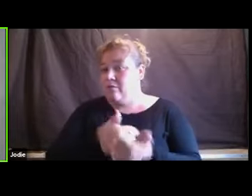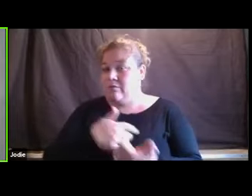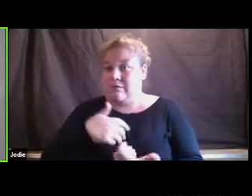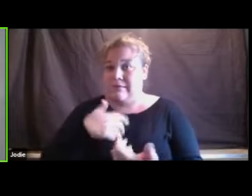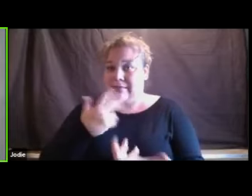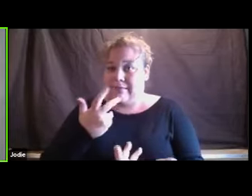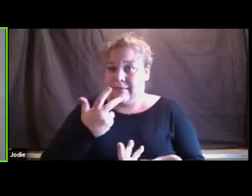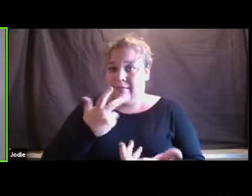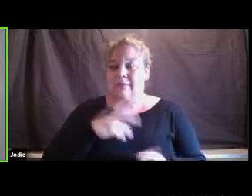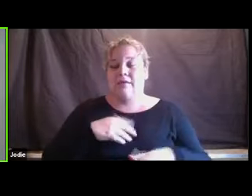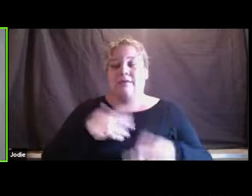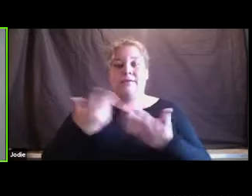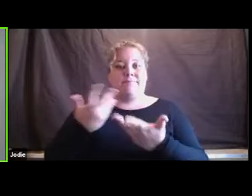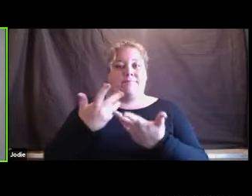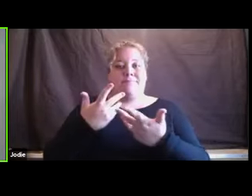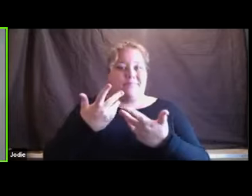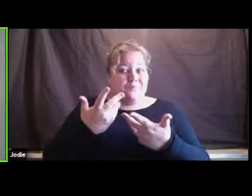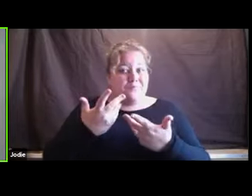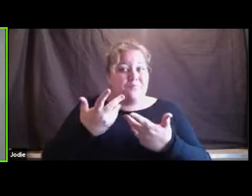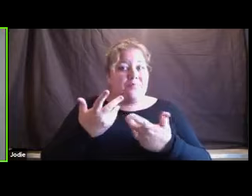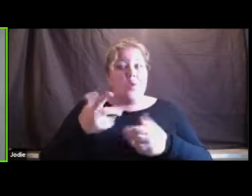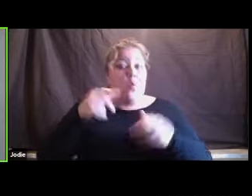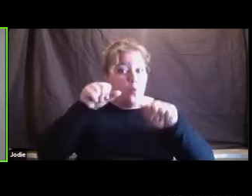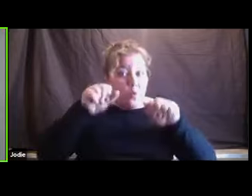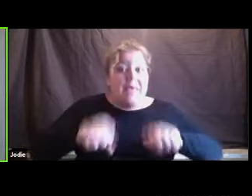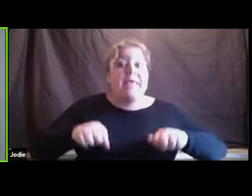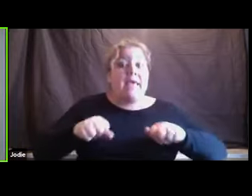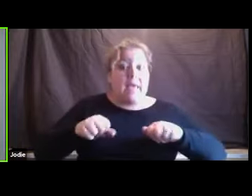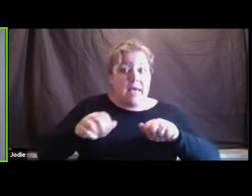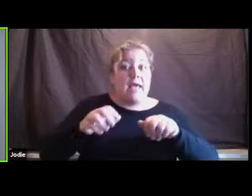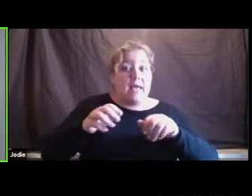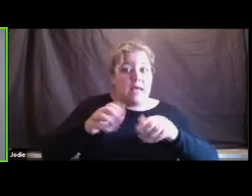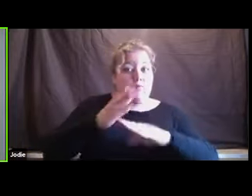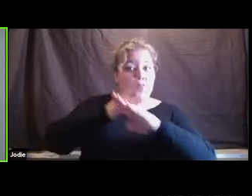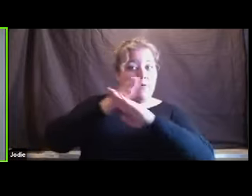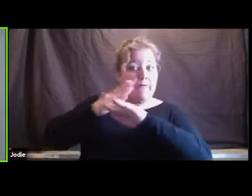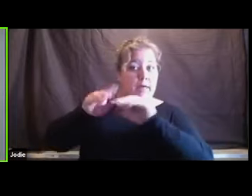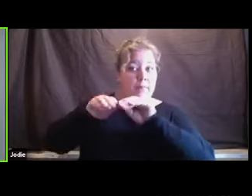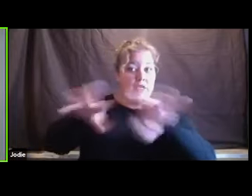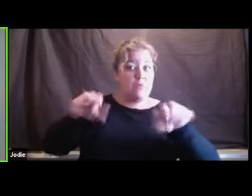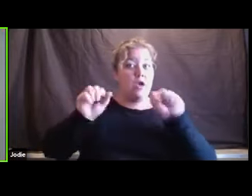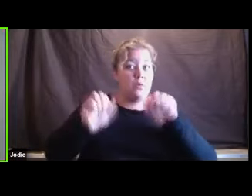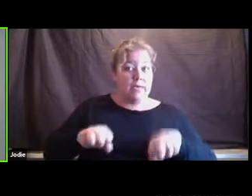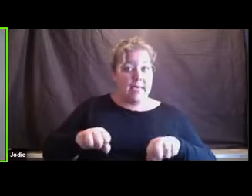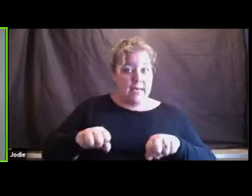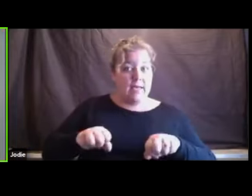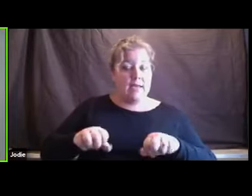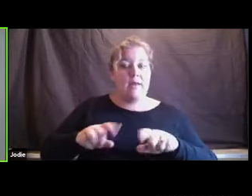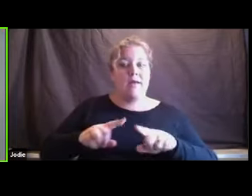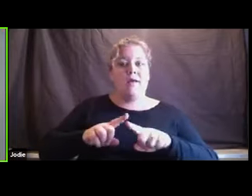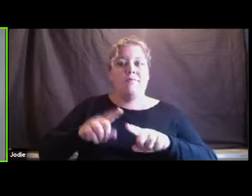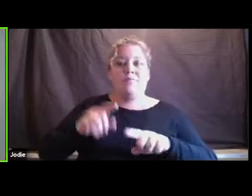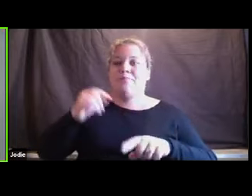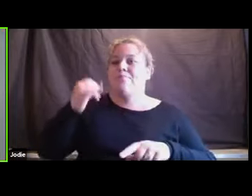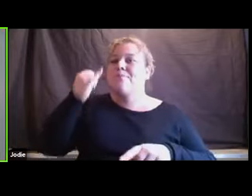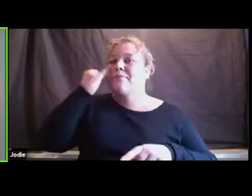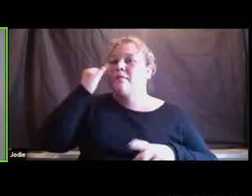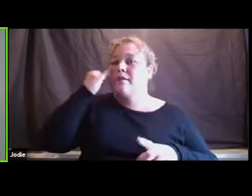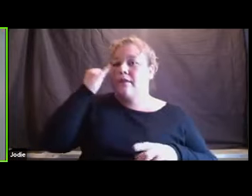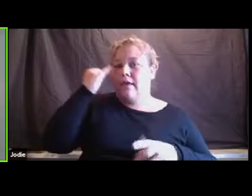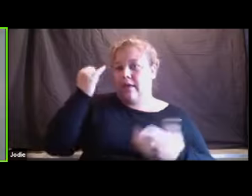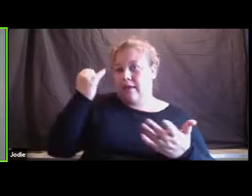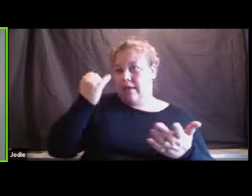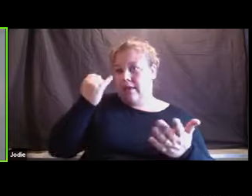the spread is limited, and it really comes back to if there's a known event that's happening or